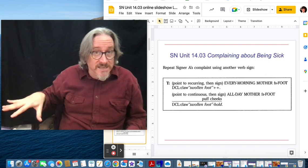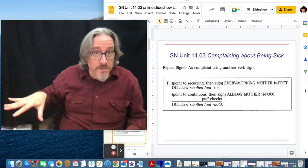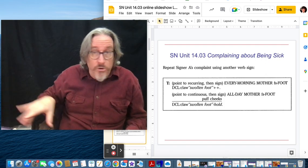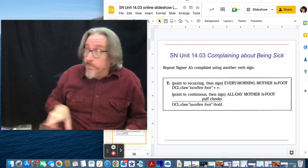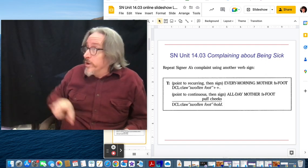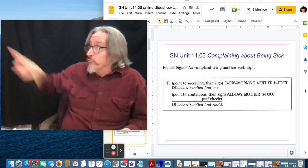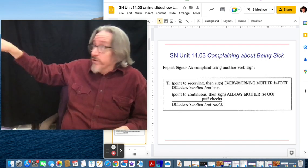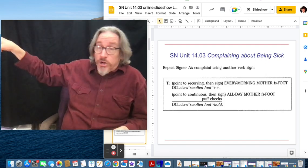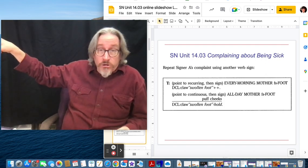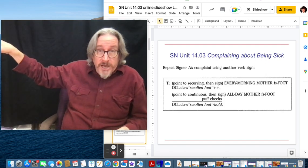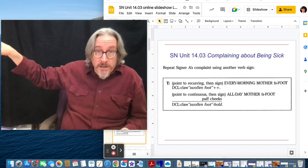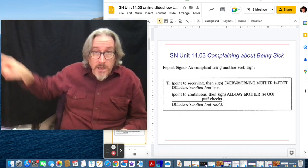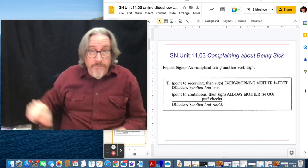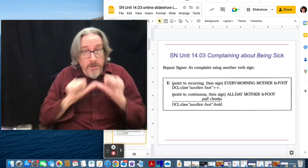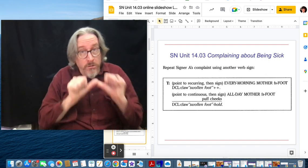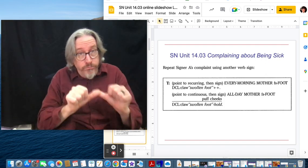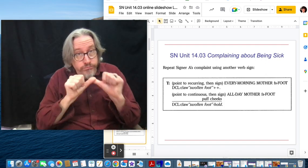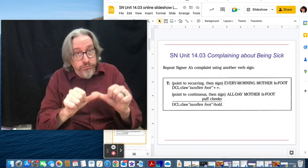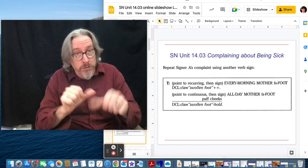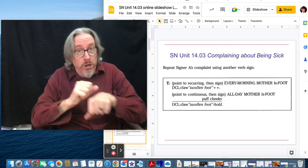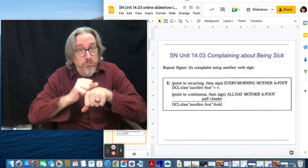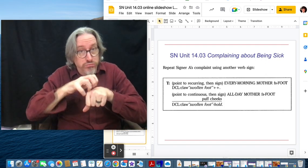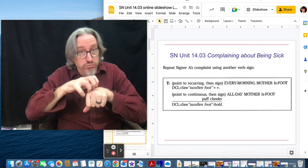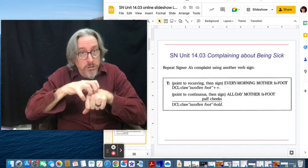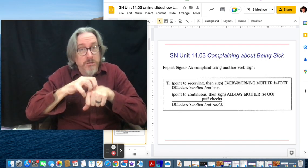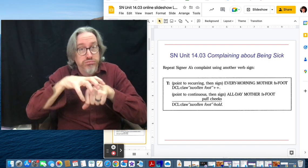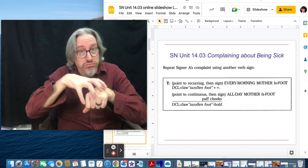these things on the board and point recurring, and then go